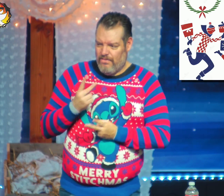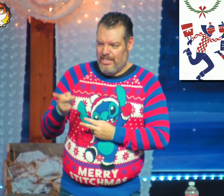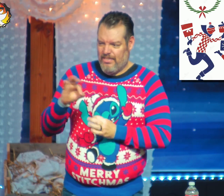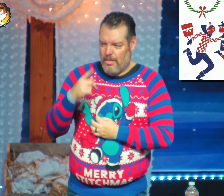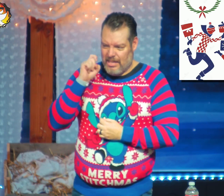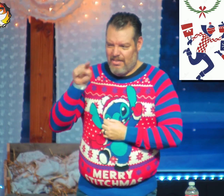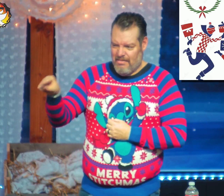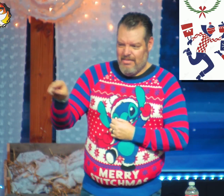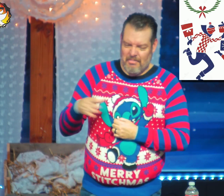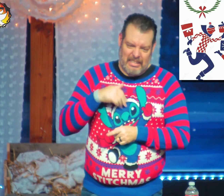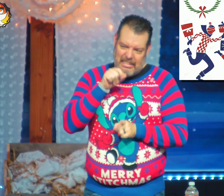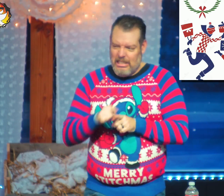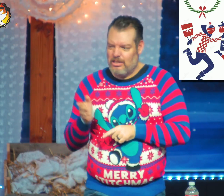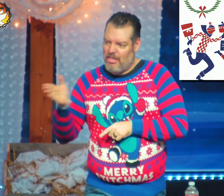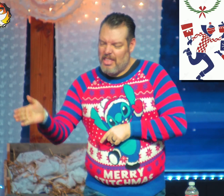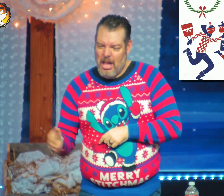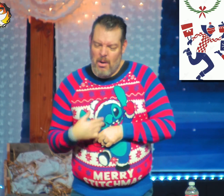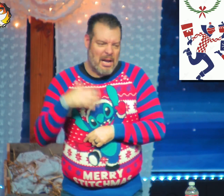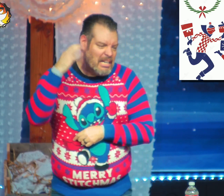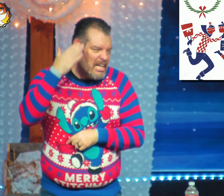We're happy. But some people who wait till the last minute,